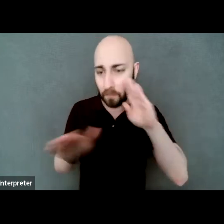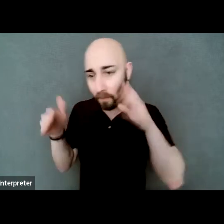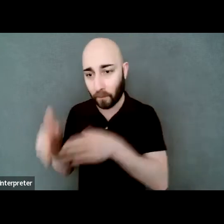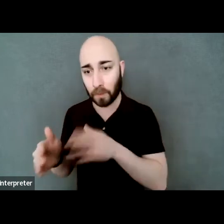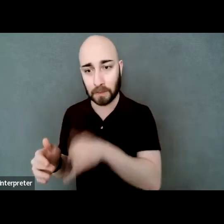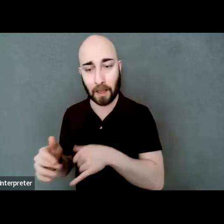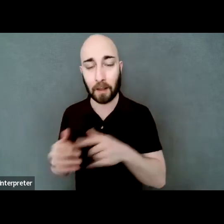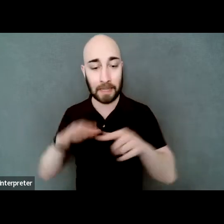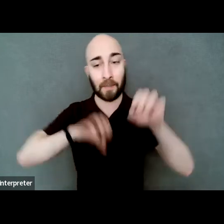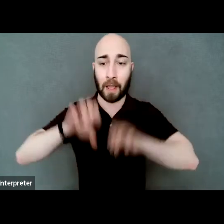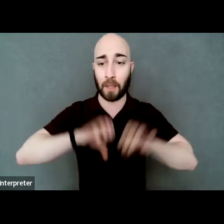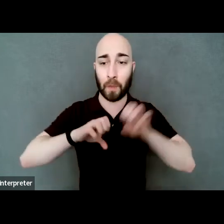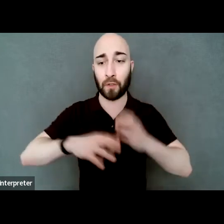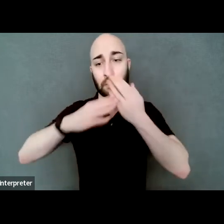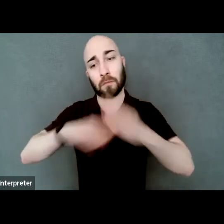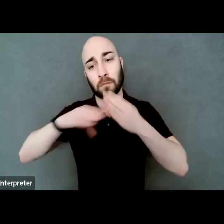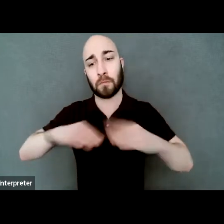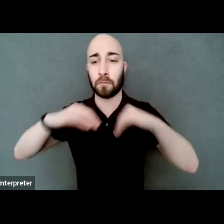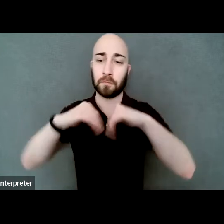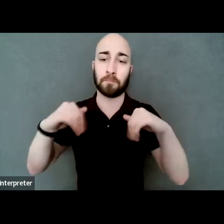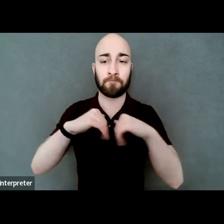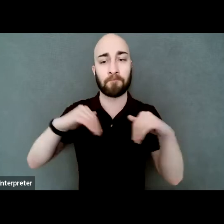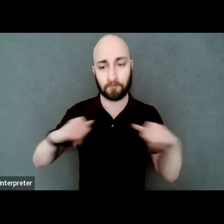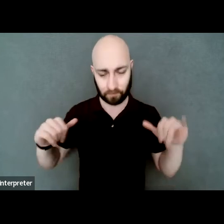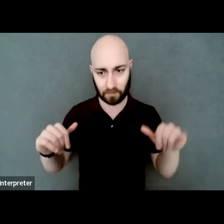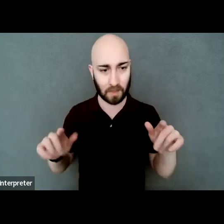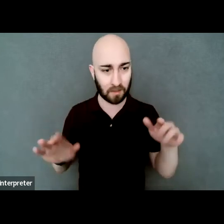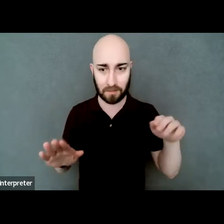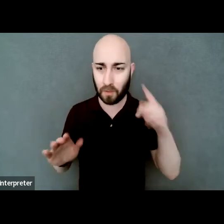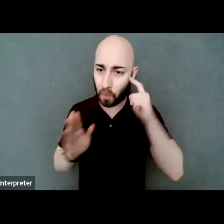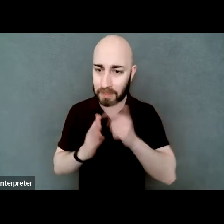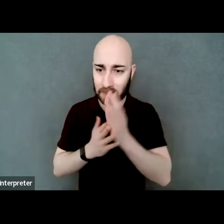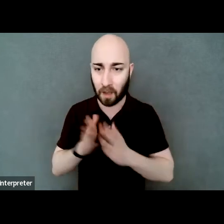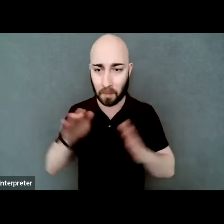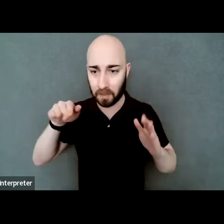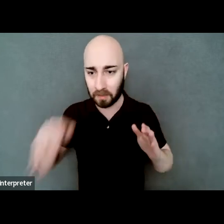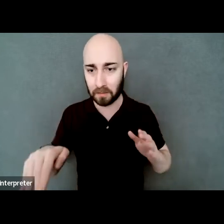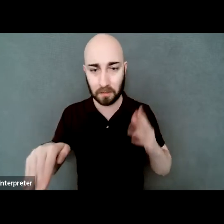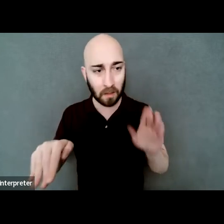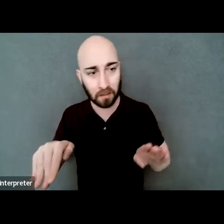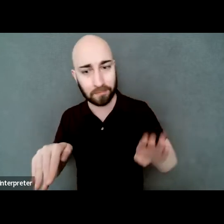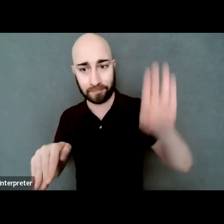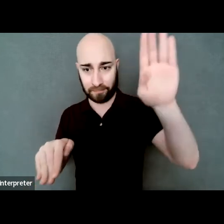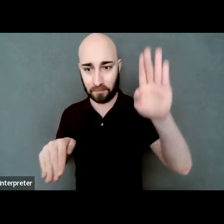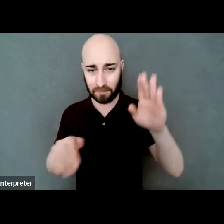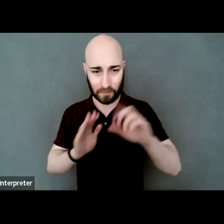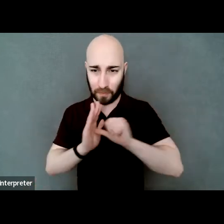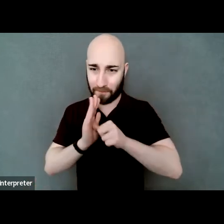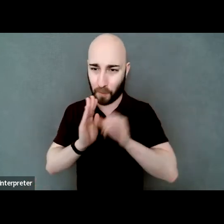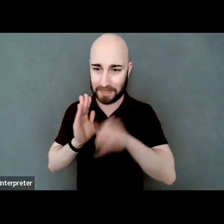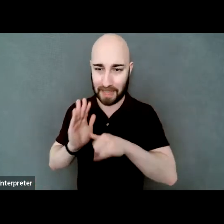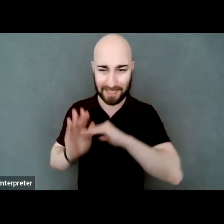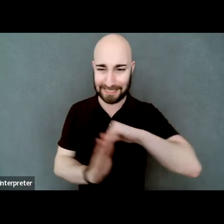of evaluation can produce and question of how they inform what future folks are working towards. Another one was a